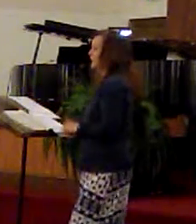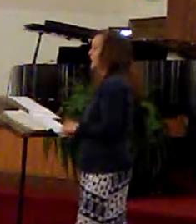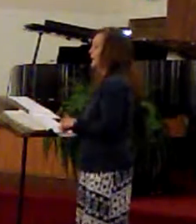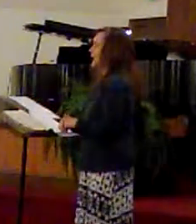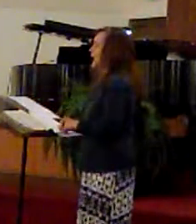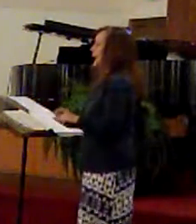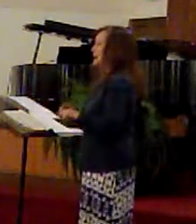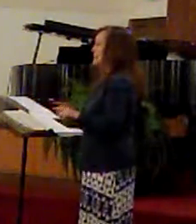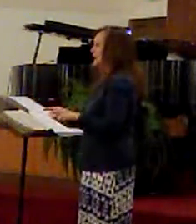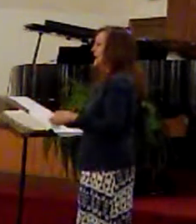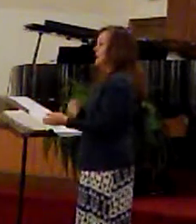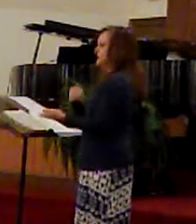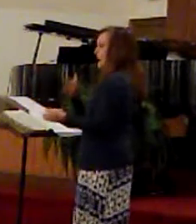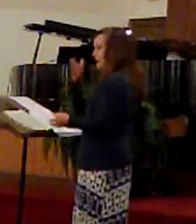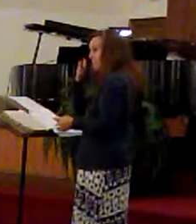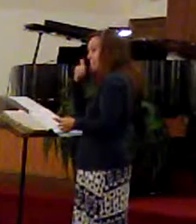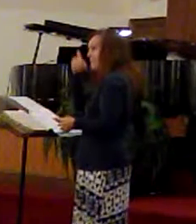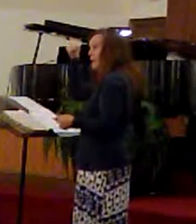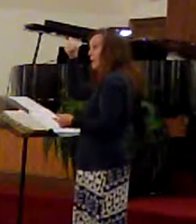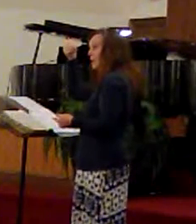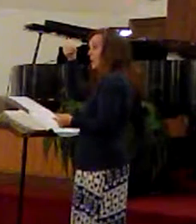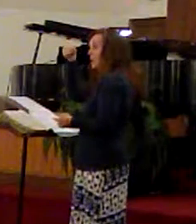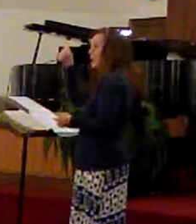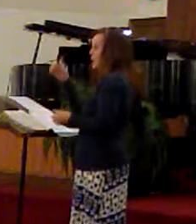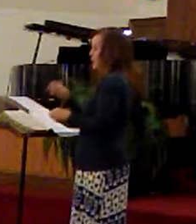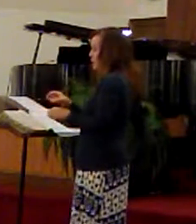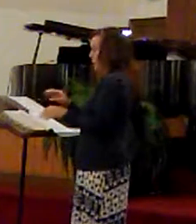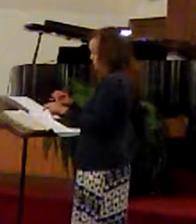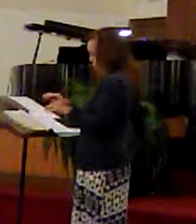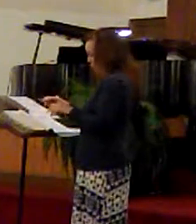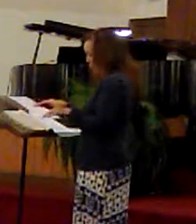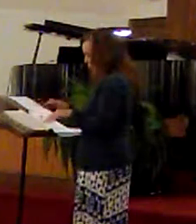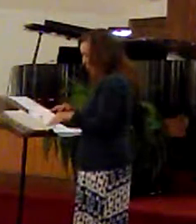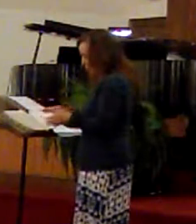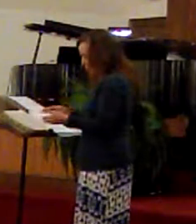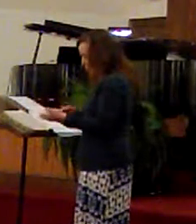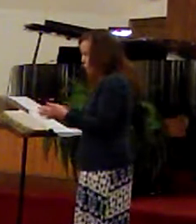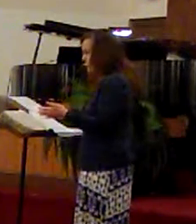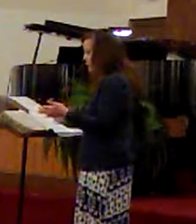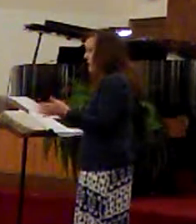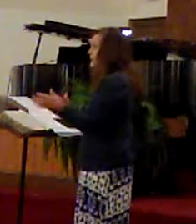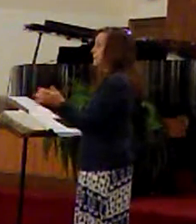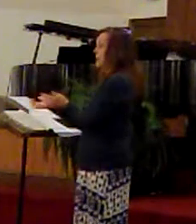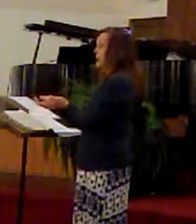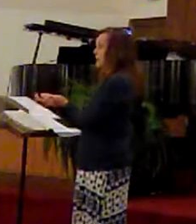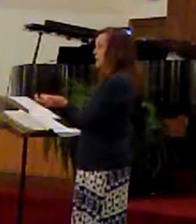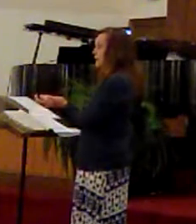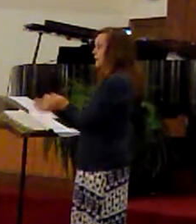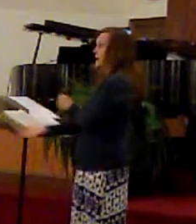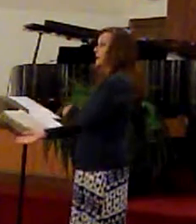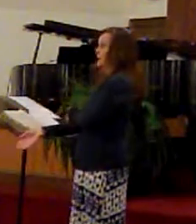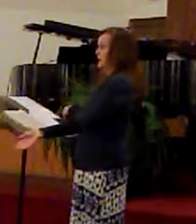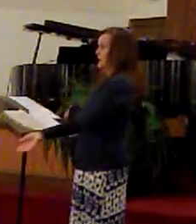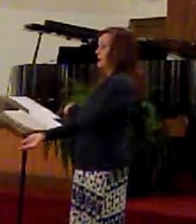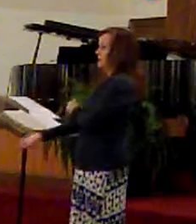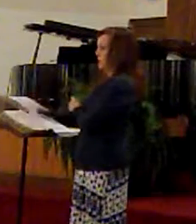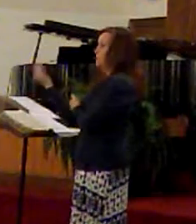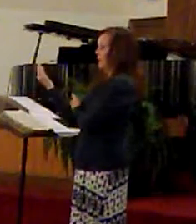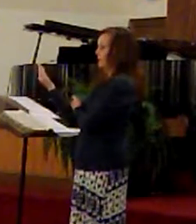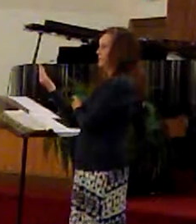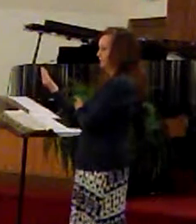well. More things pile up on you during the day. We talk about starting with prayer when we read the Bible. Because